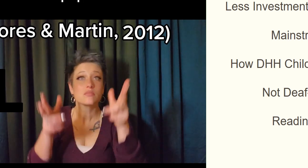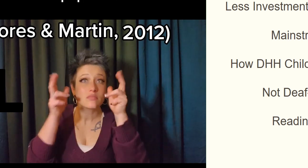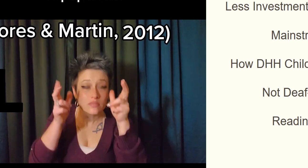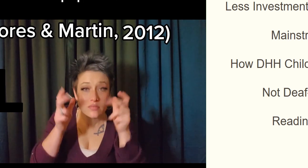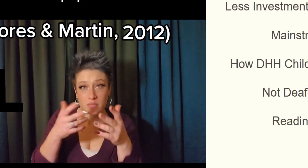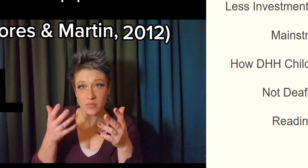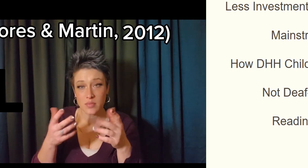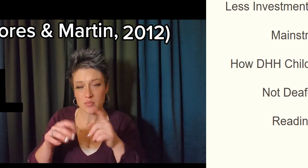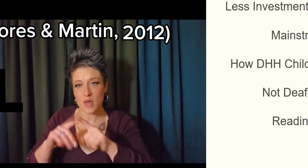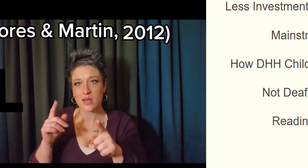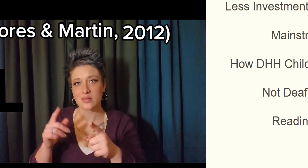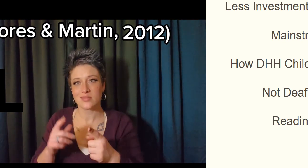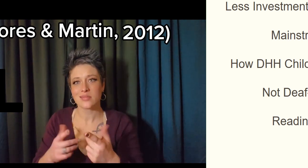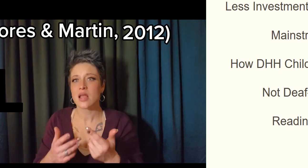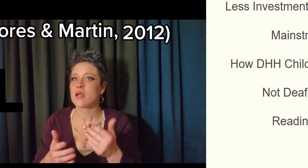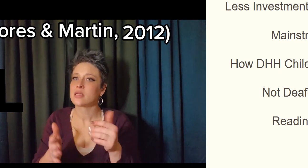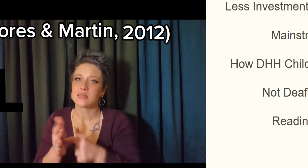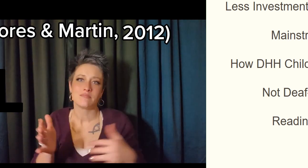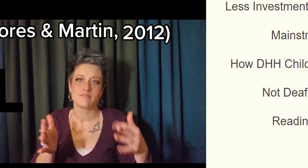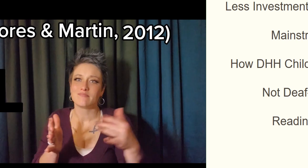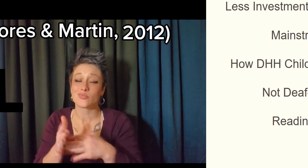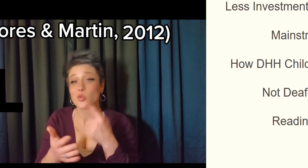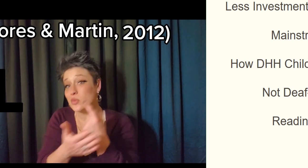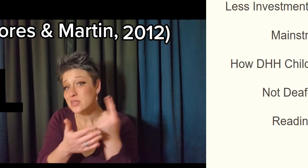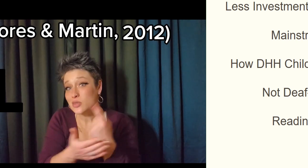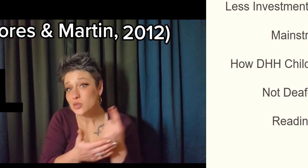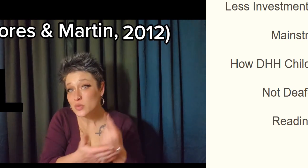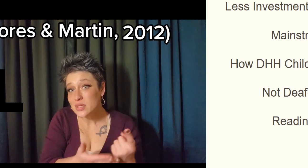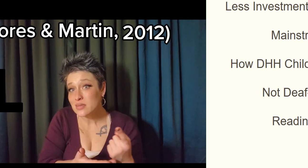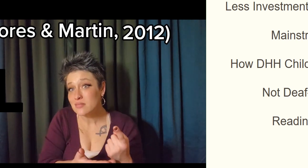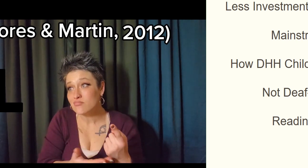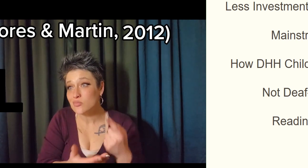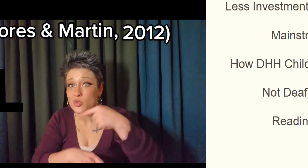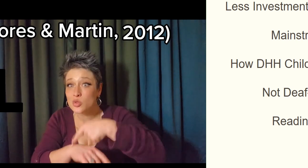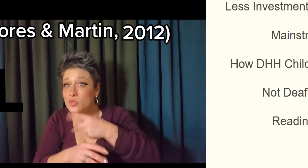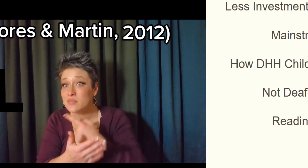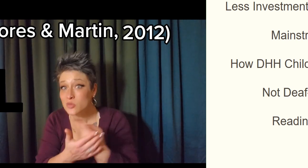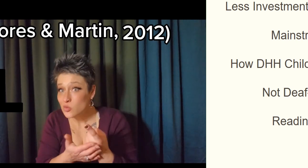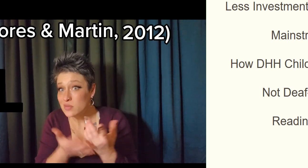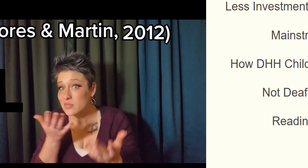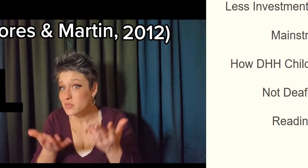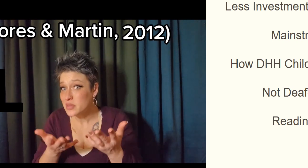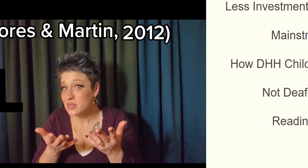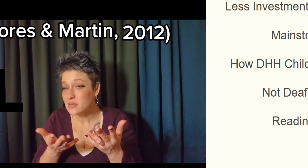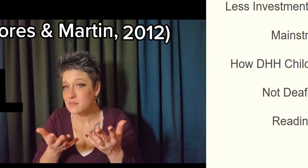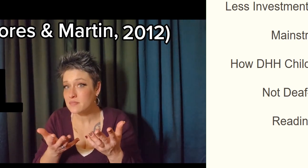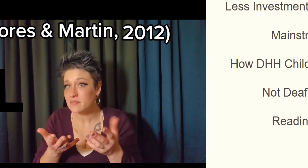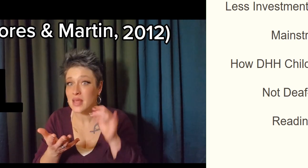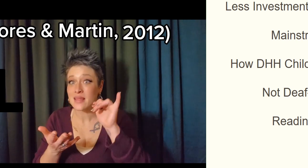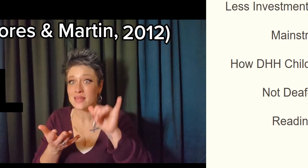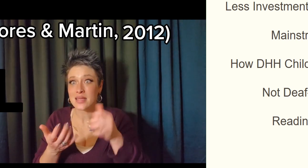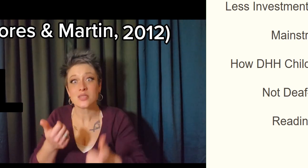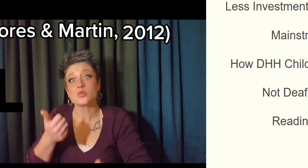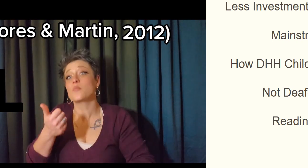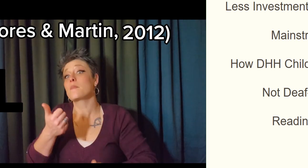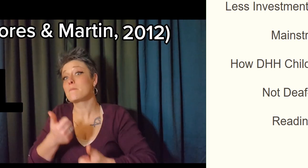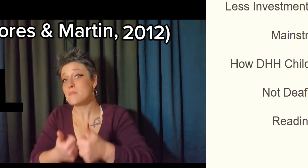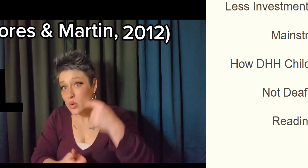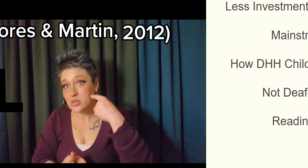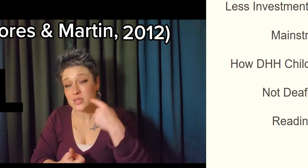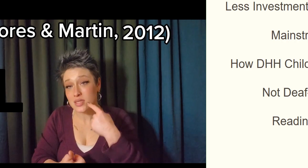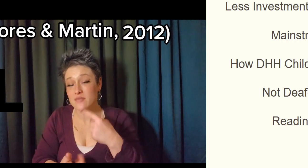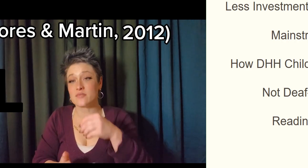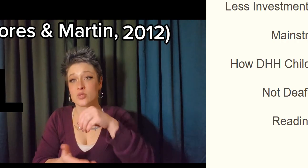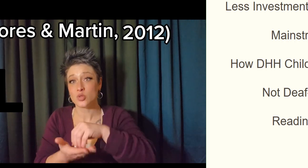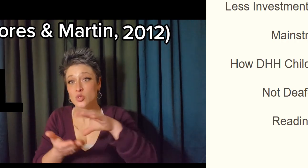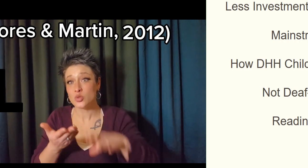equipment. But that is the largest and most common way of working with deaf students right now. And we see them